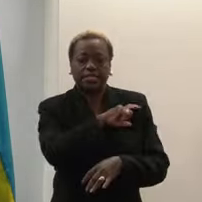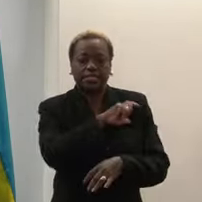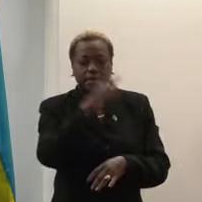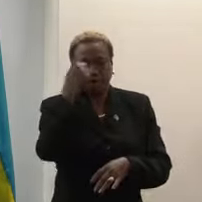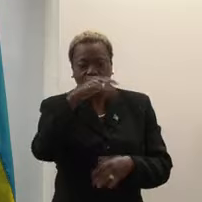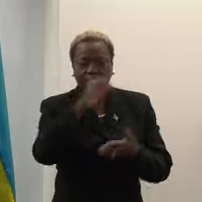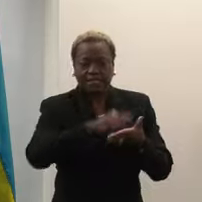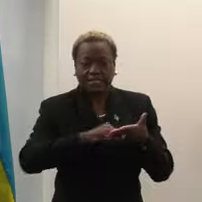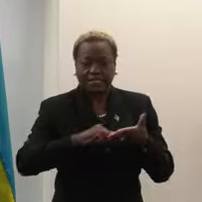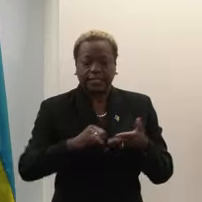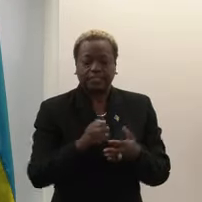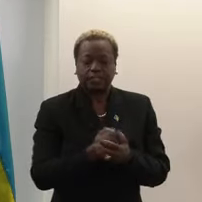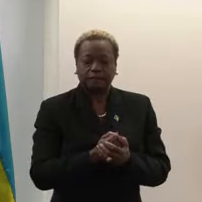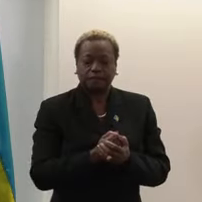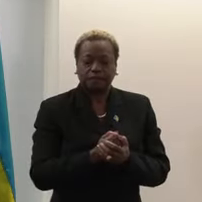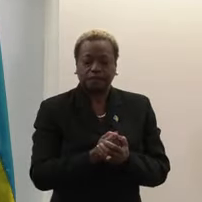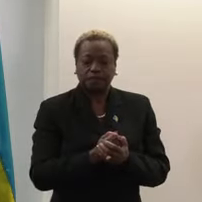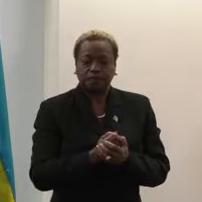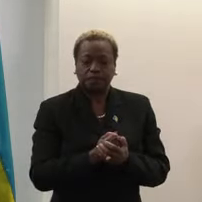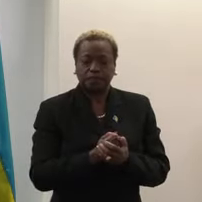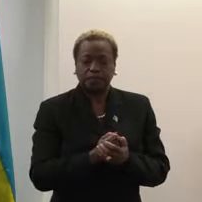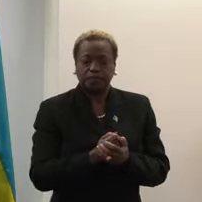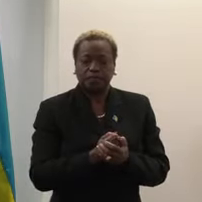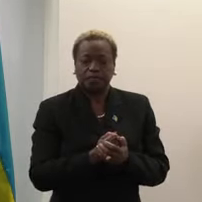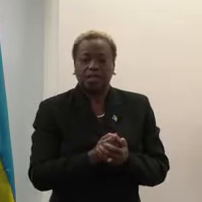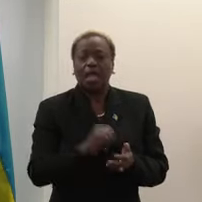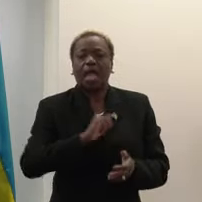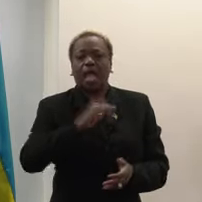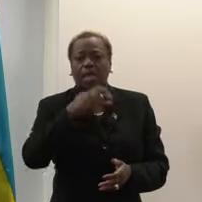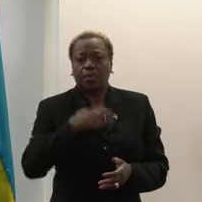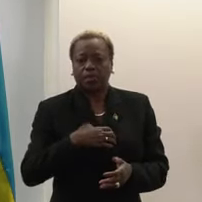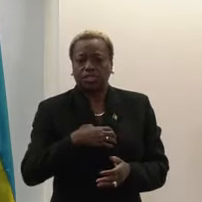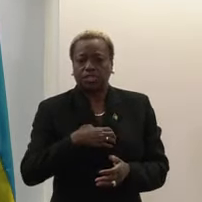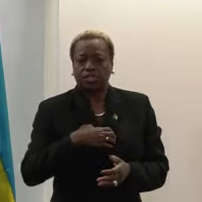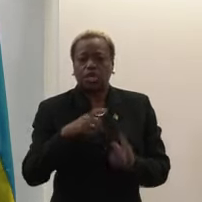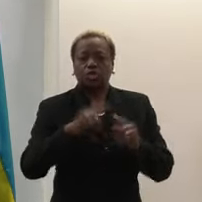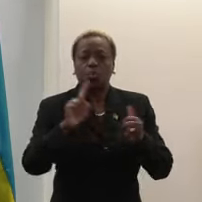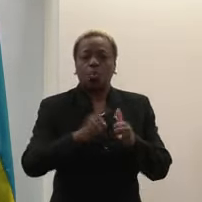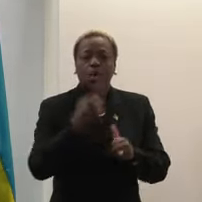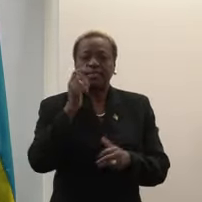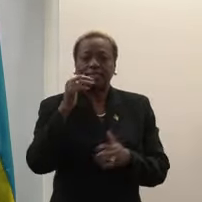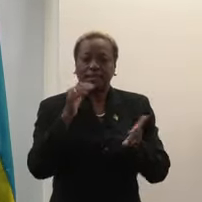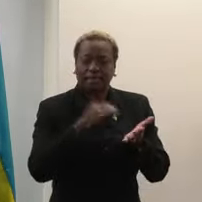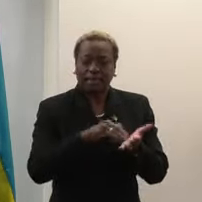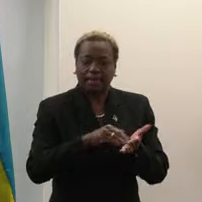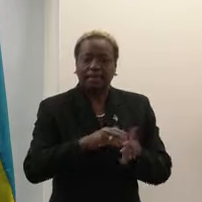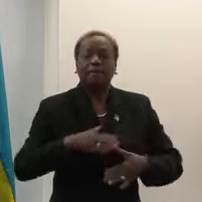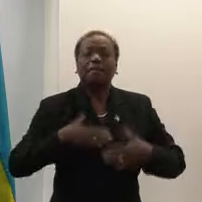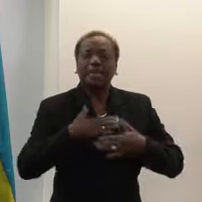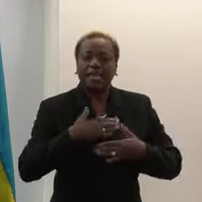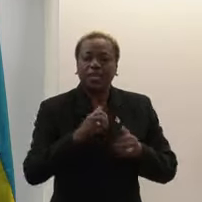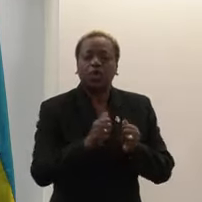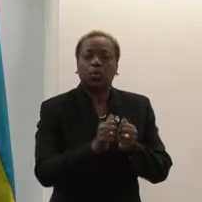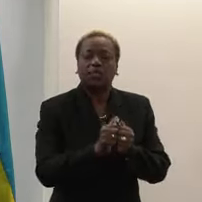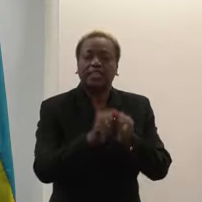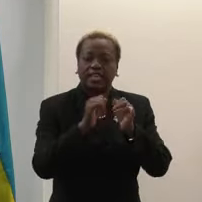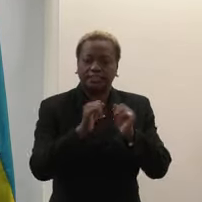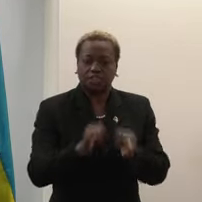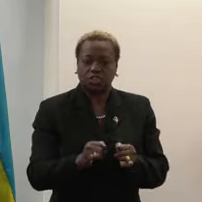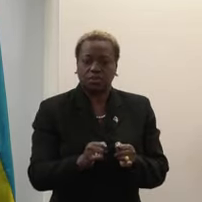further investigation. I wish to once again plead with